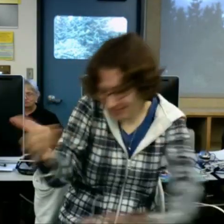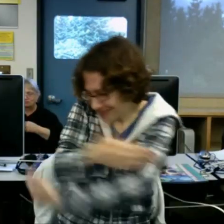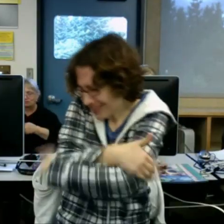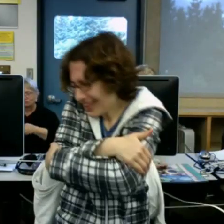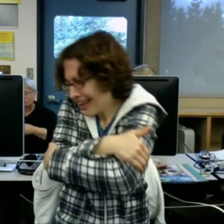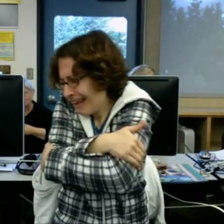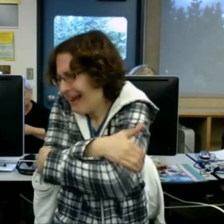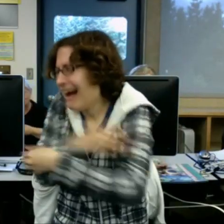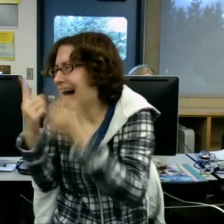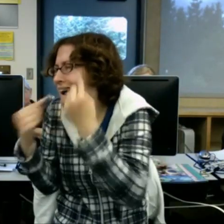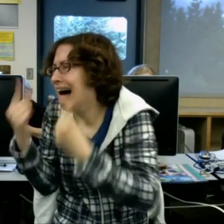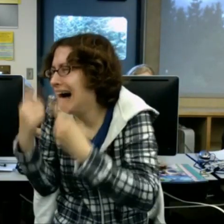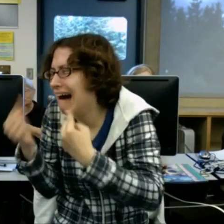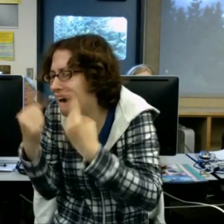and cried.